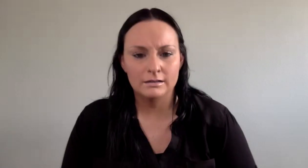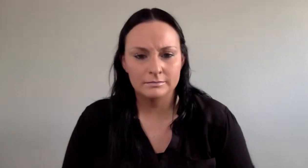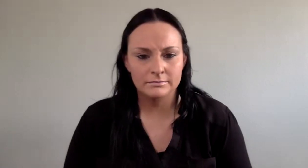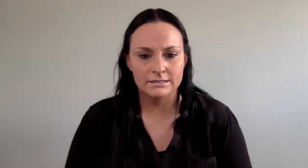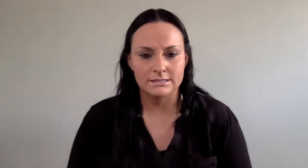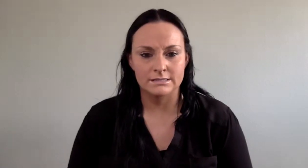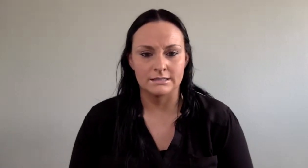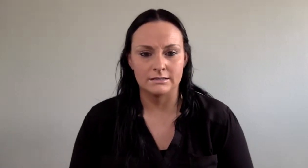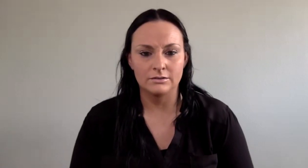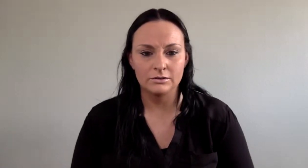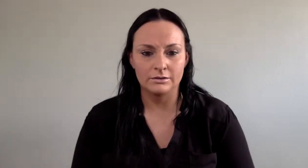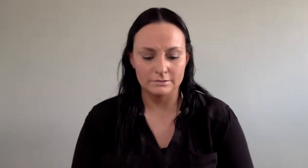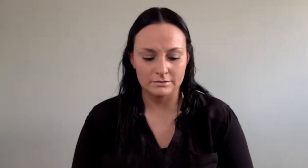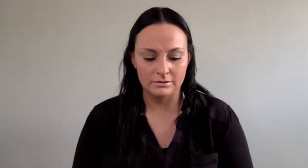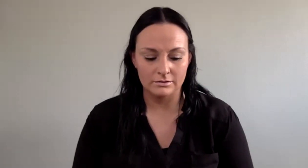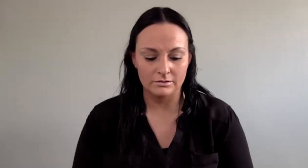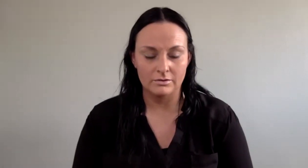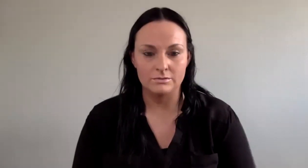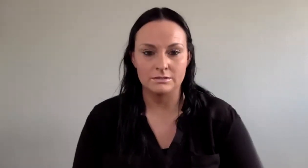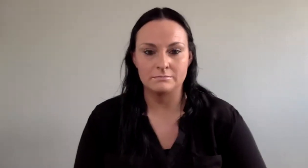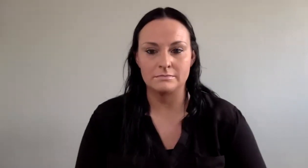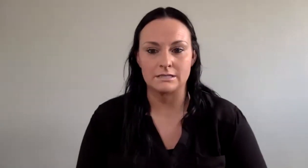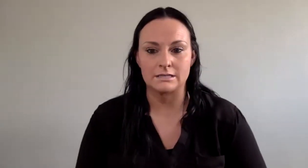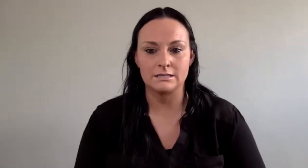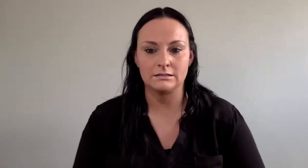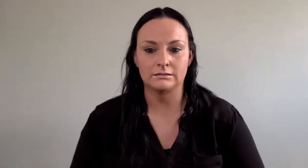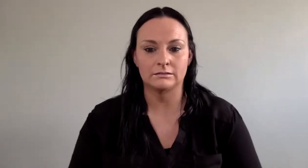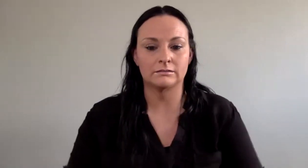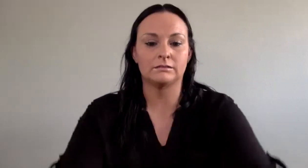Let's see. No, you have to go to me.